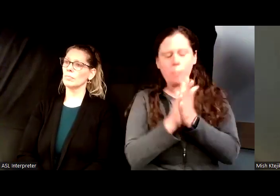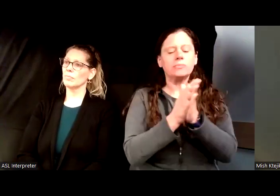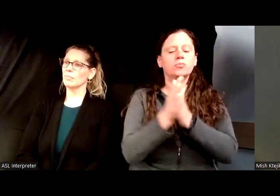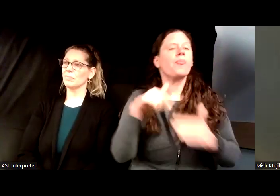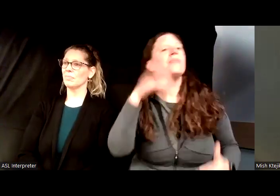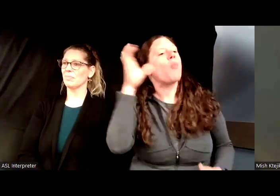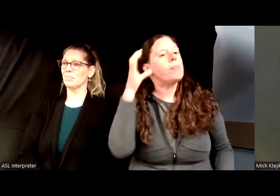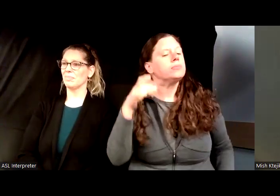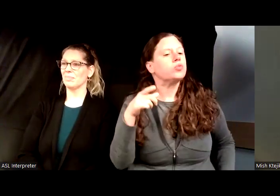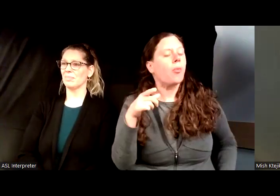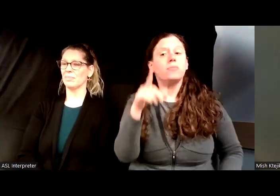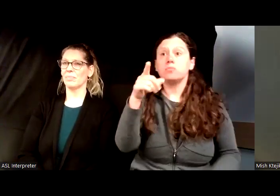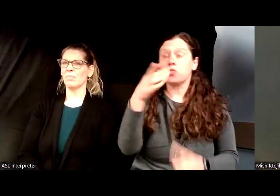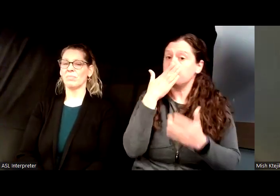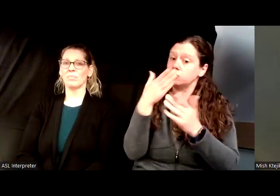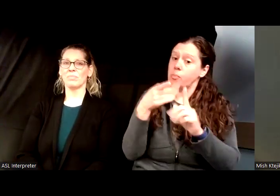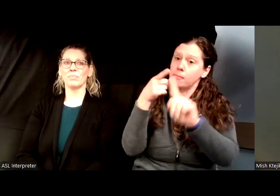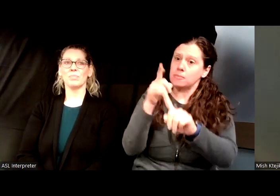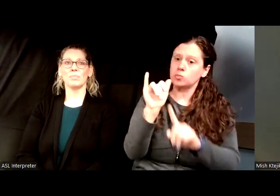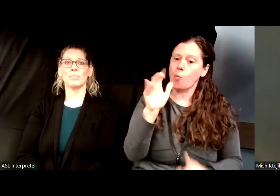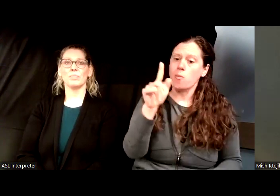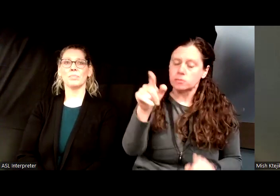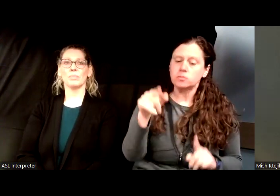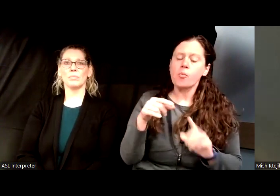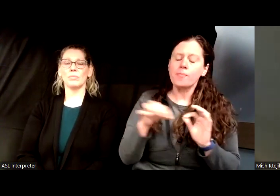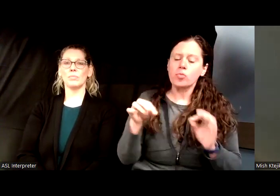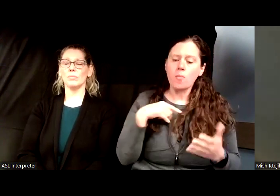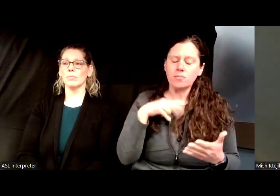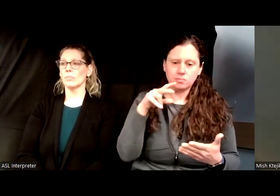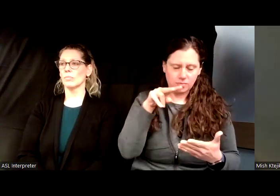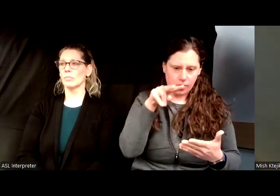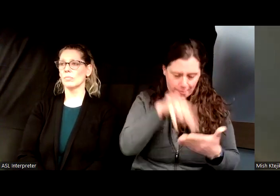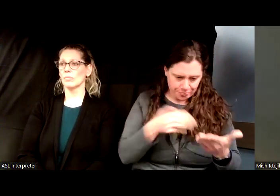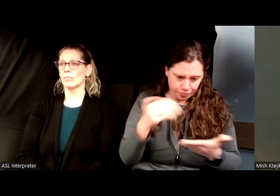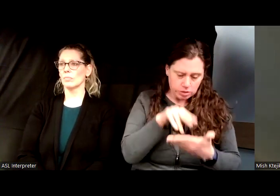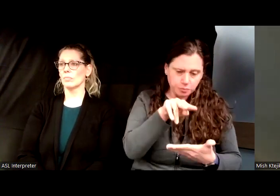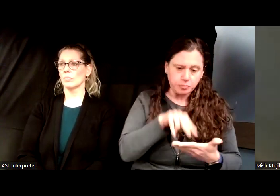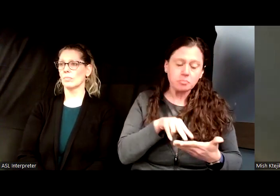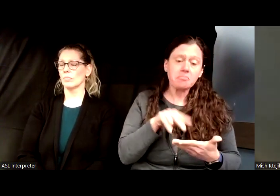Sorry, I'm eating. Colleen, that's a really good point.